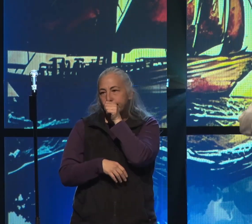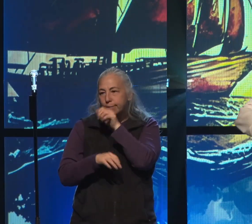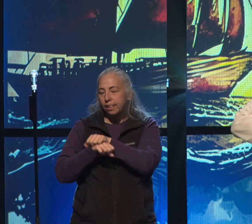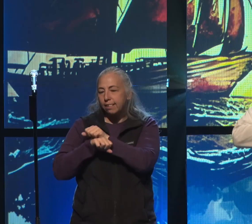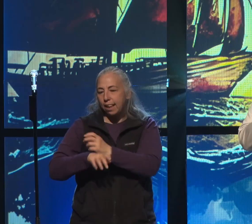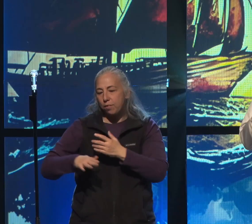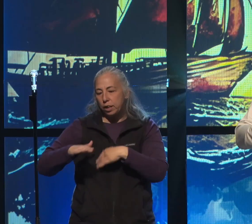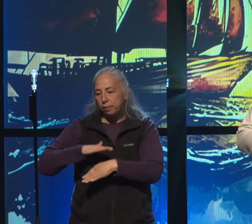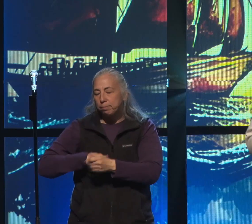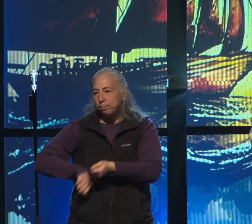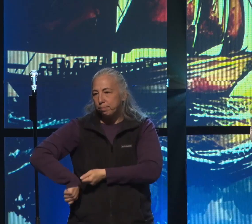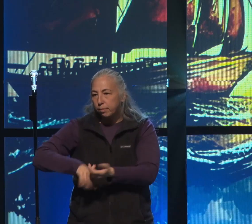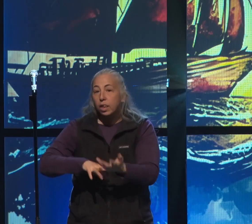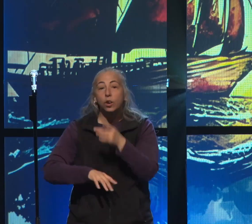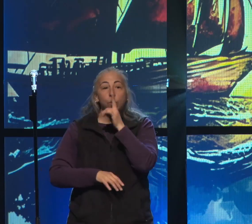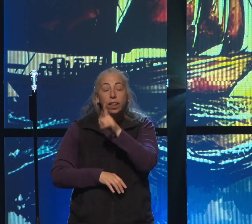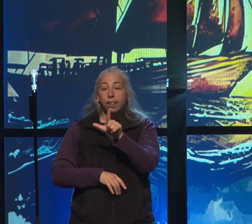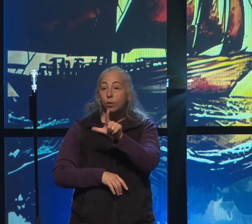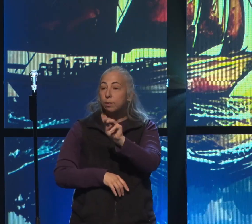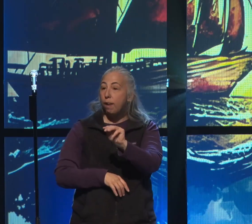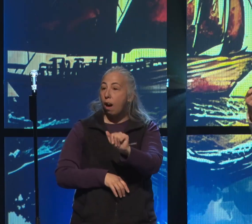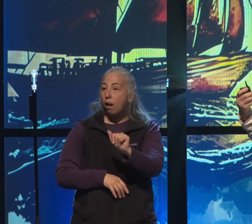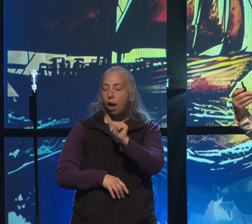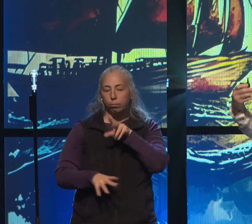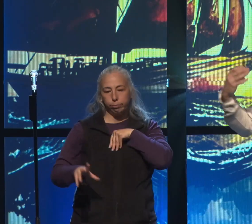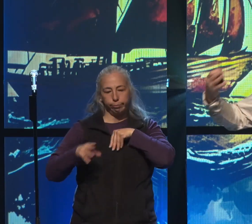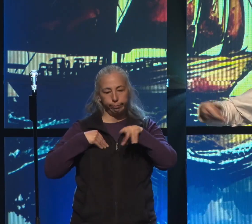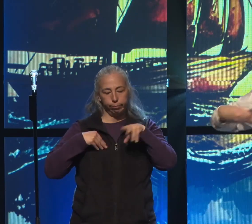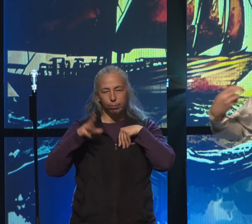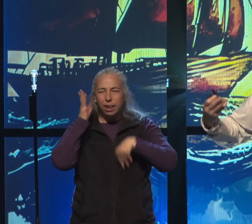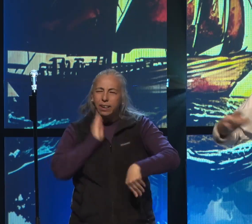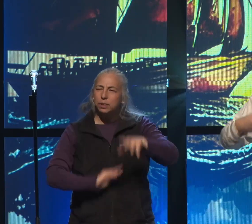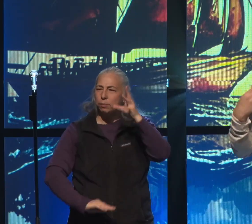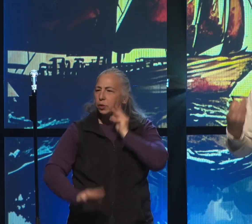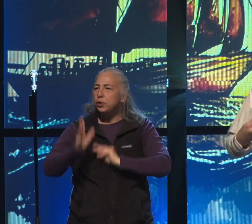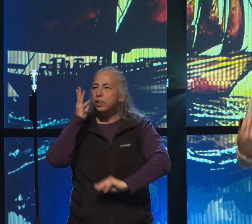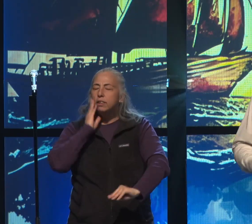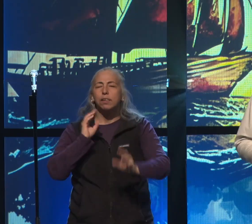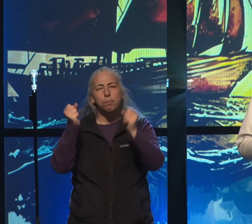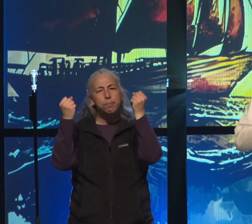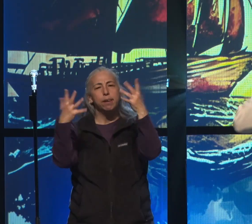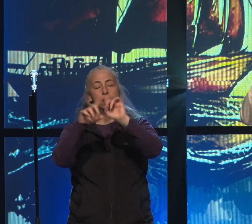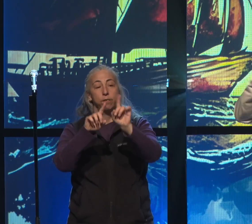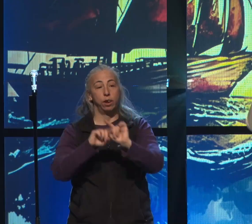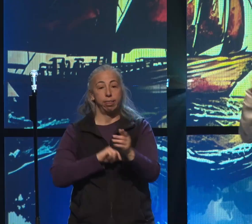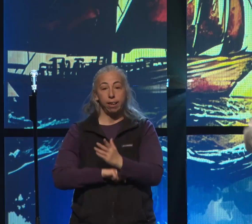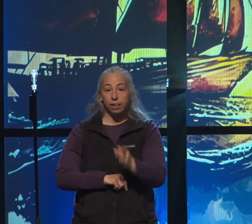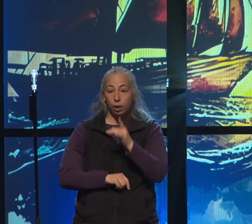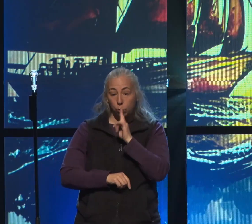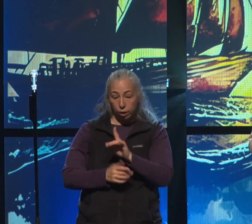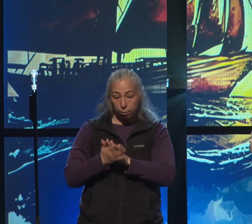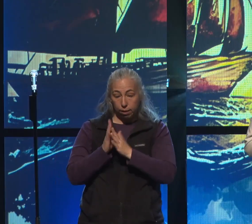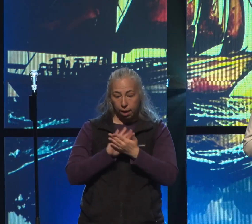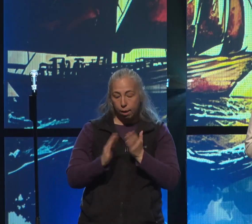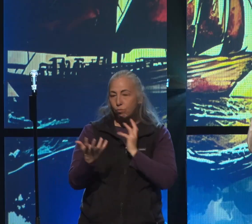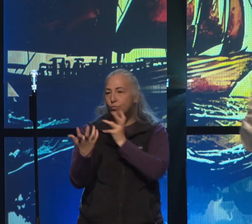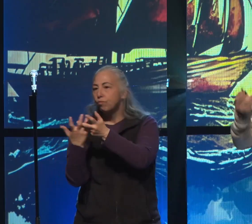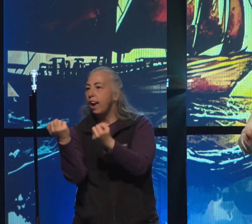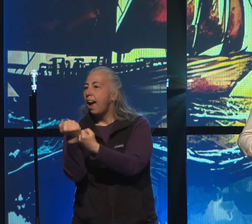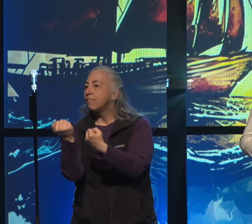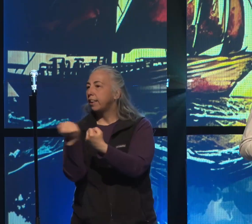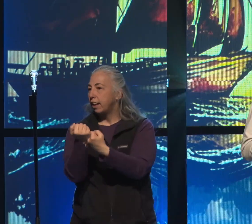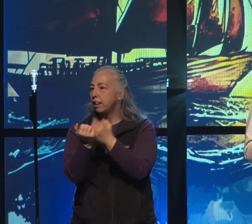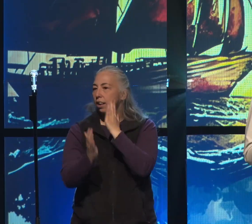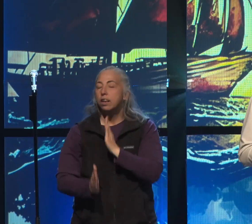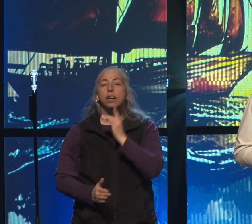involved. And she took on all of these experiences, and she grew into and was a deep advocate in all these ways, right?